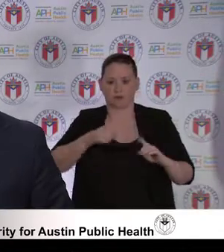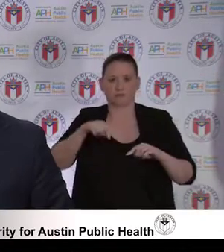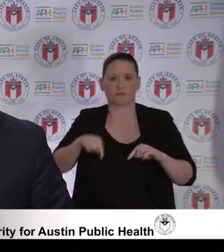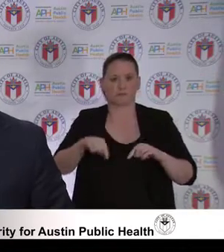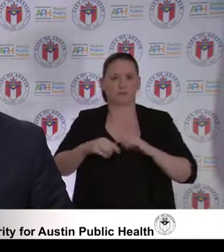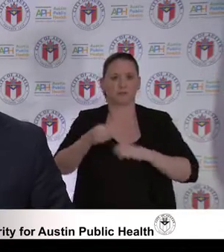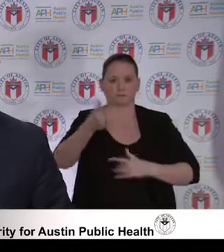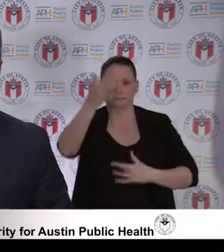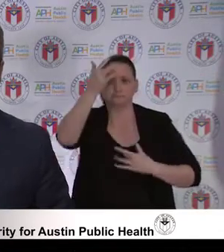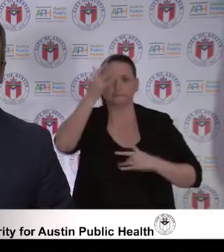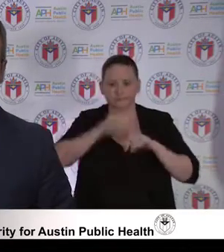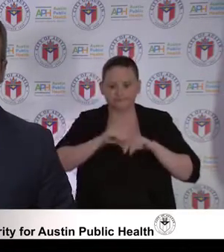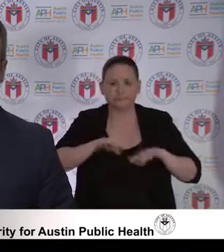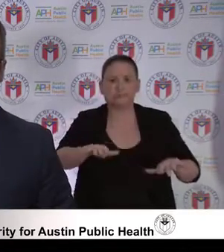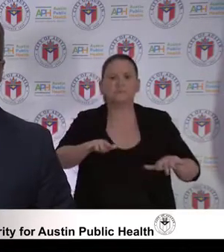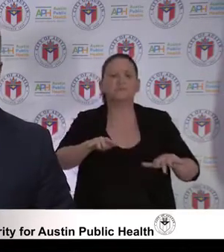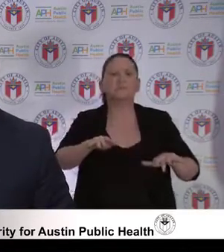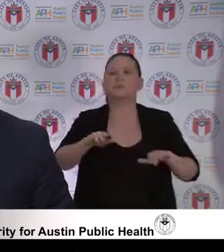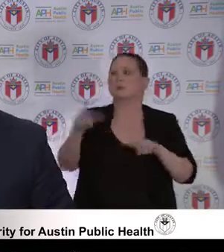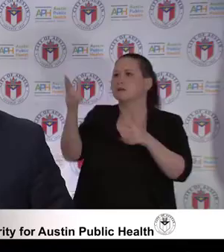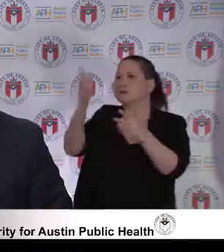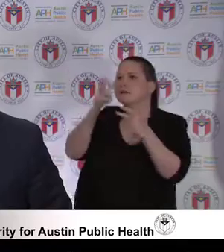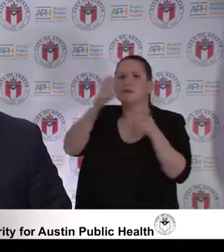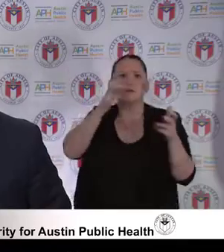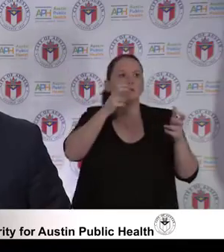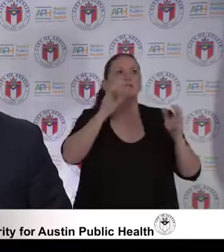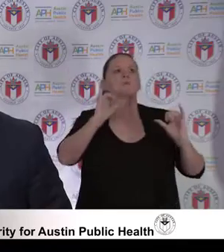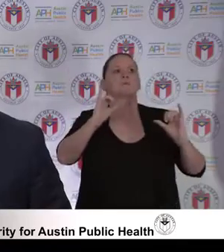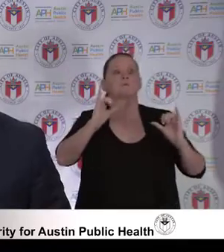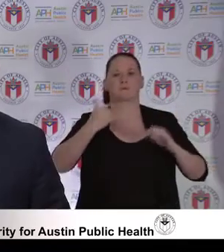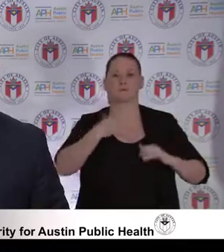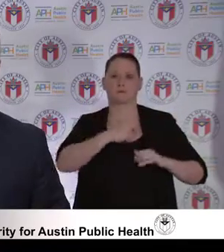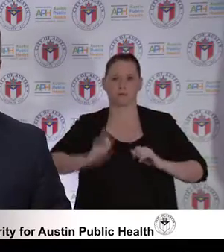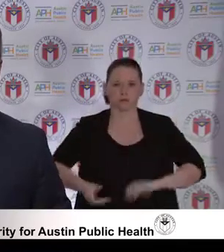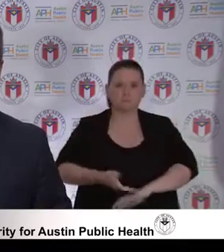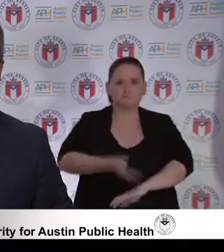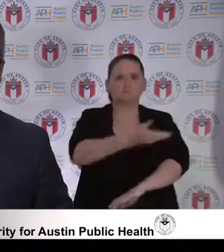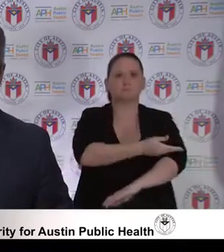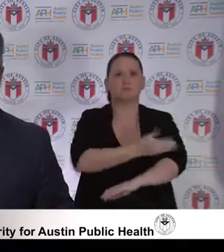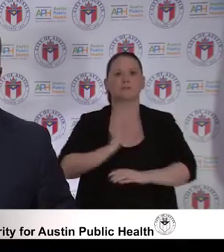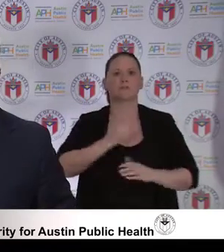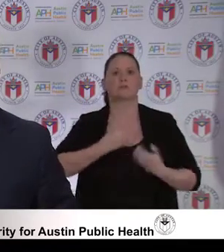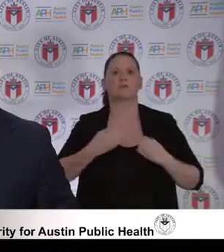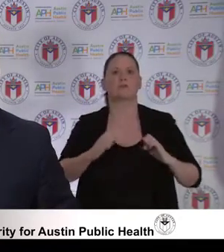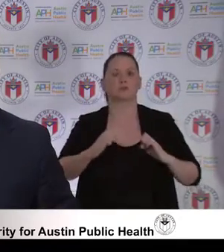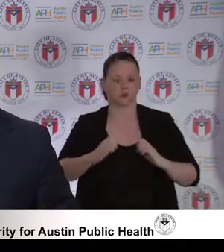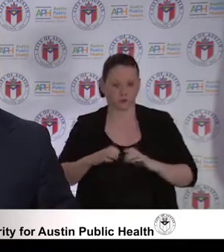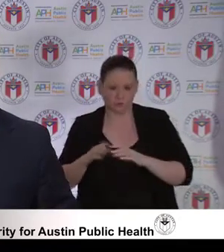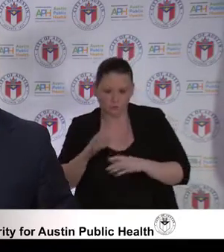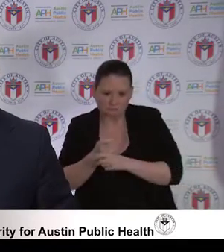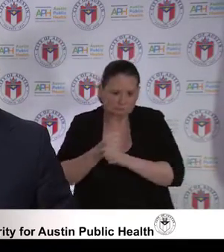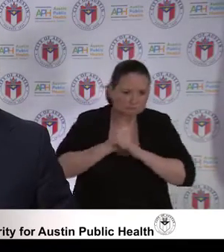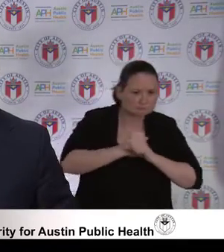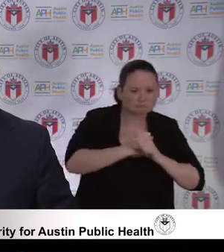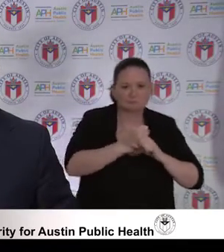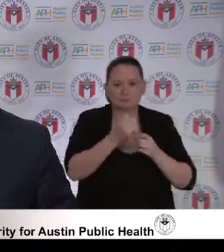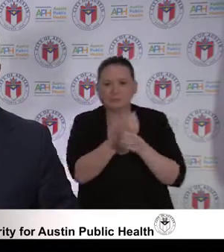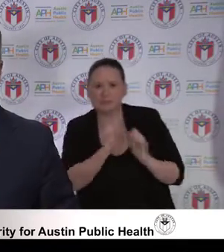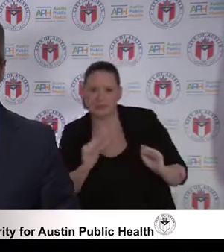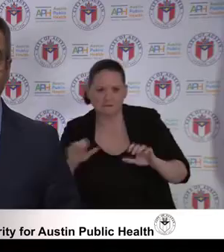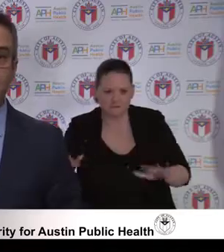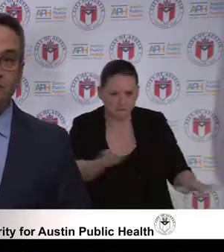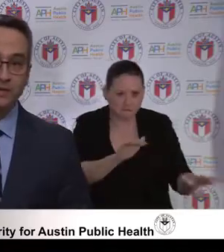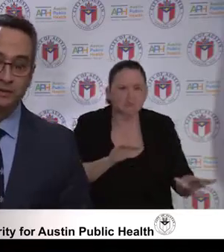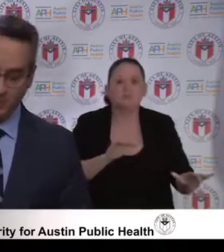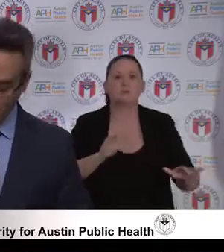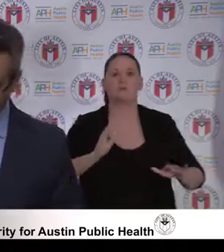outbreak, it's evident that we need to increase our efforts to keep our residents healthy and safe.